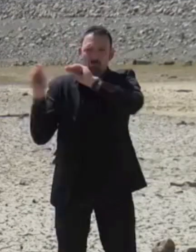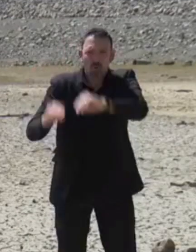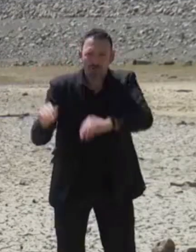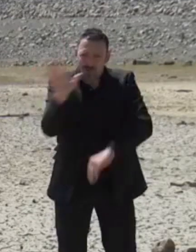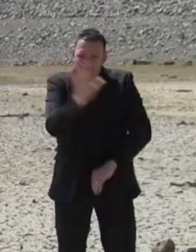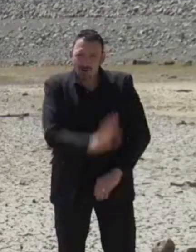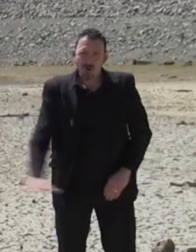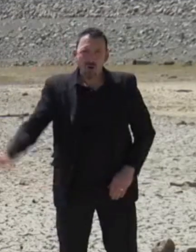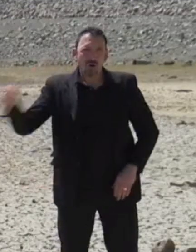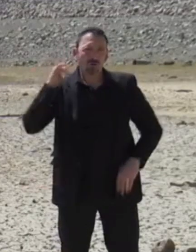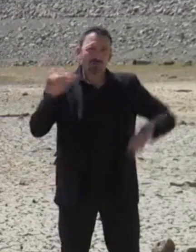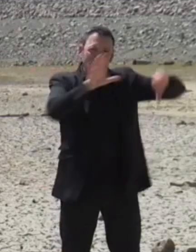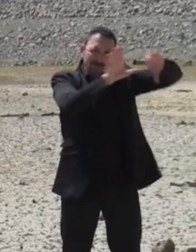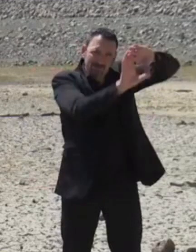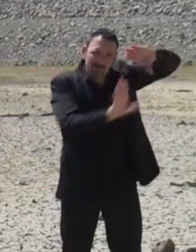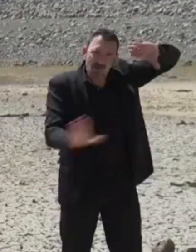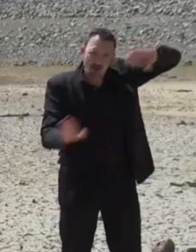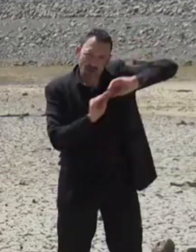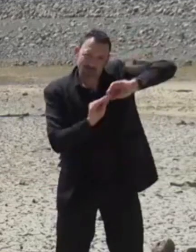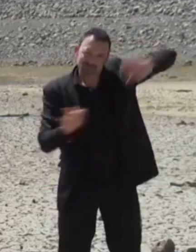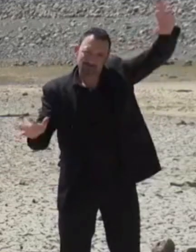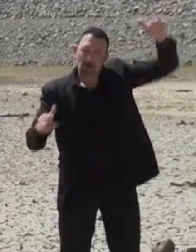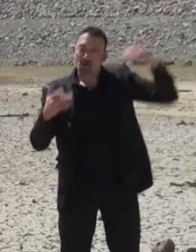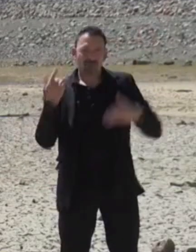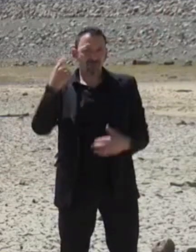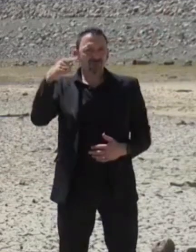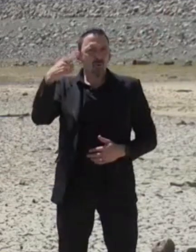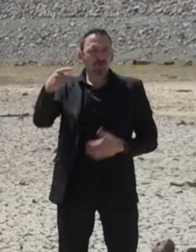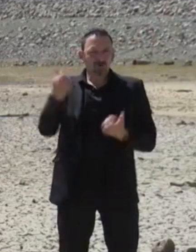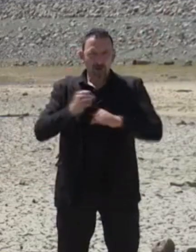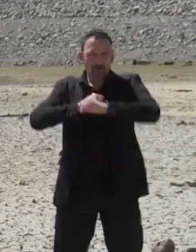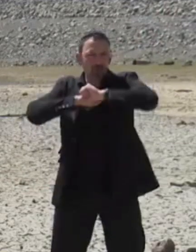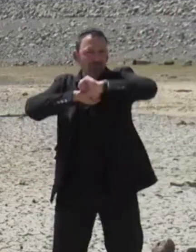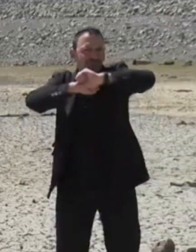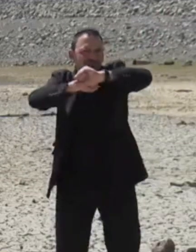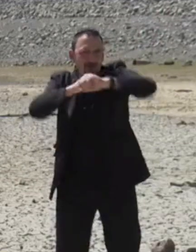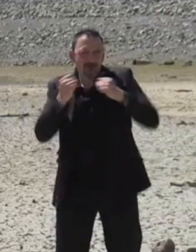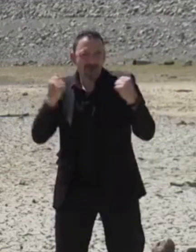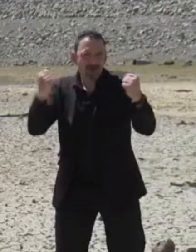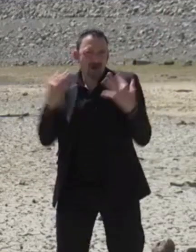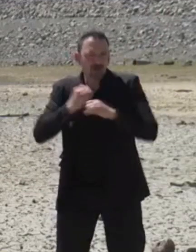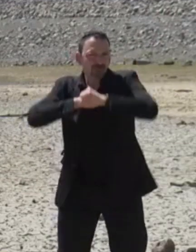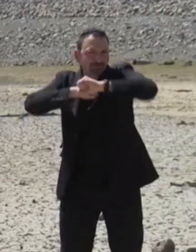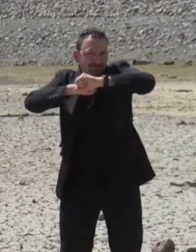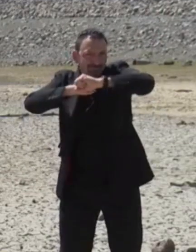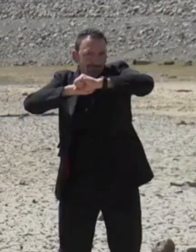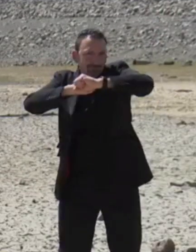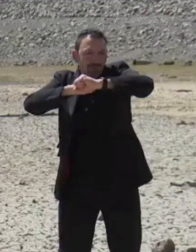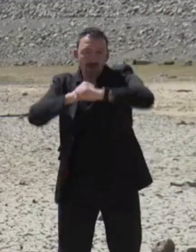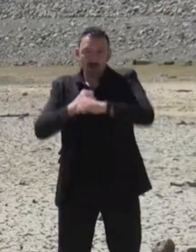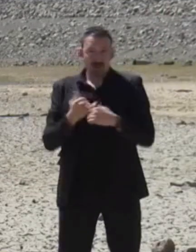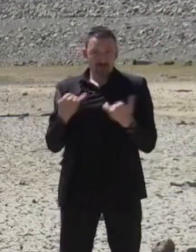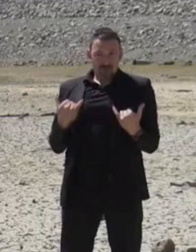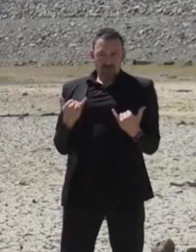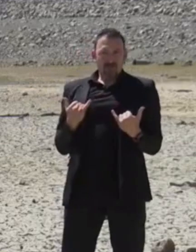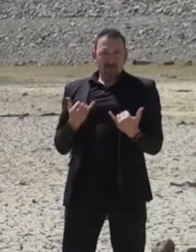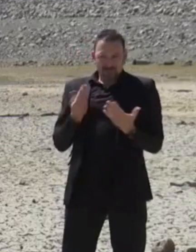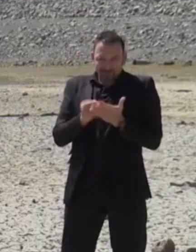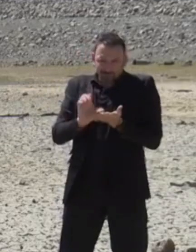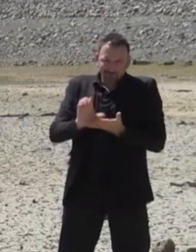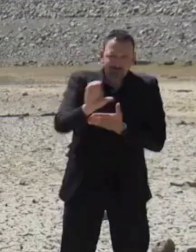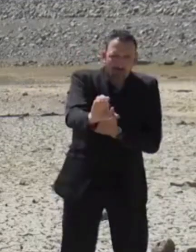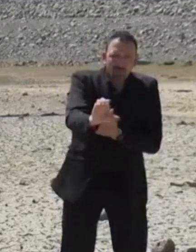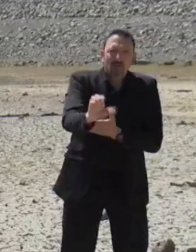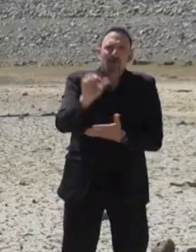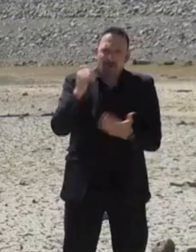state focused on expanding fire prevention, preparedness, and response. And this early budget action will put more boots on